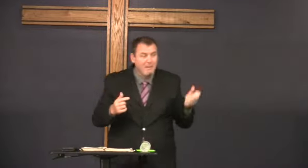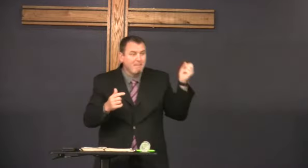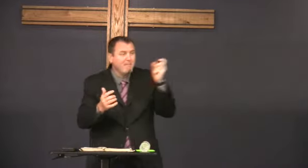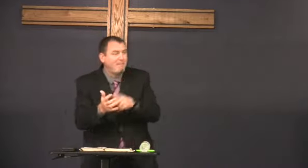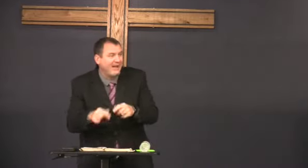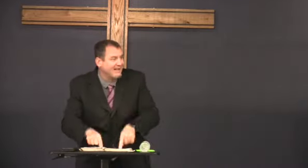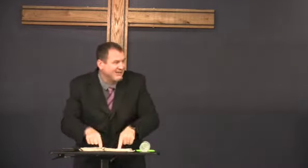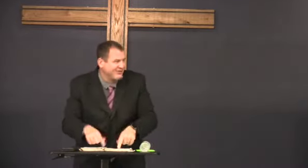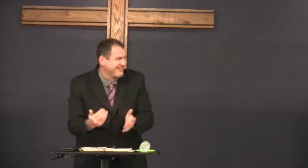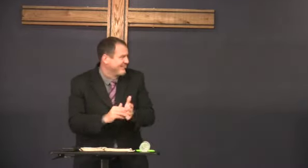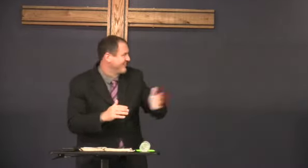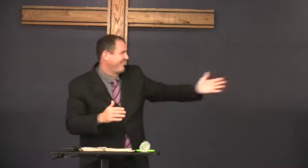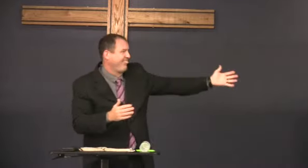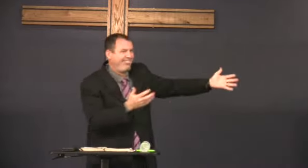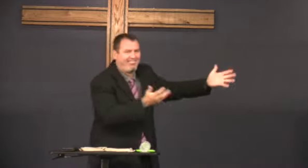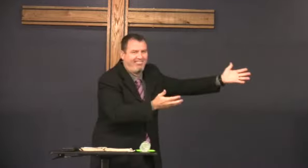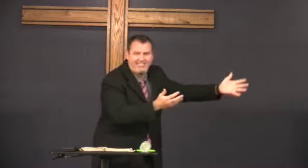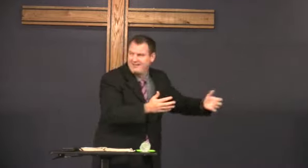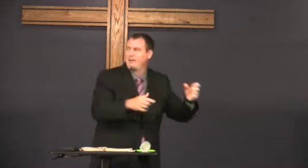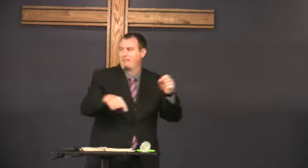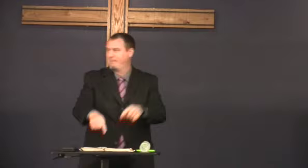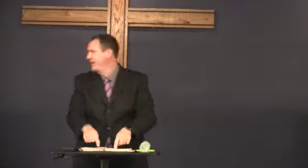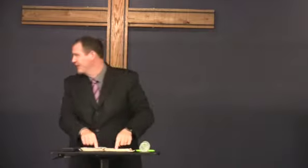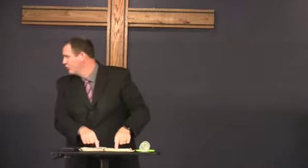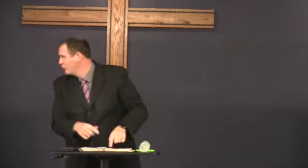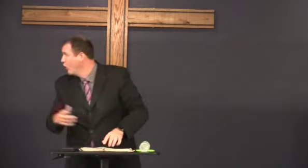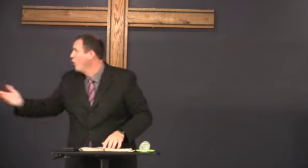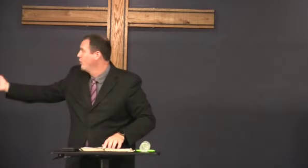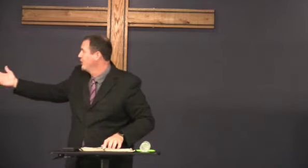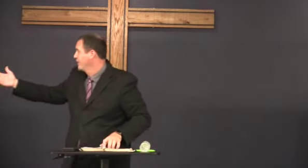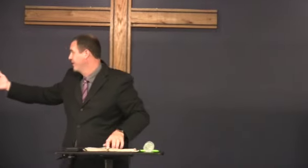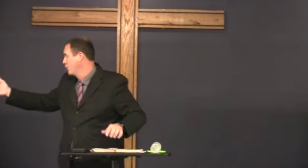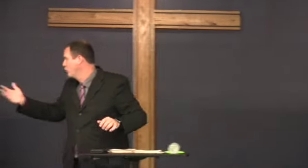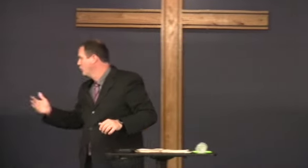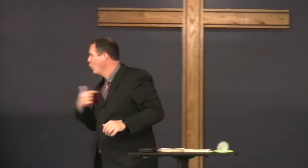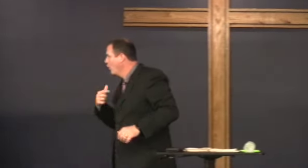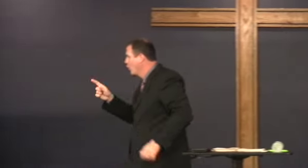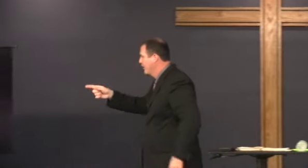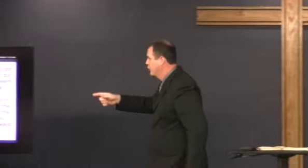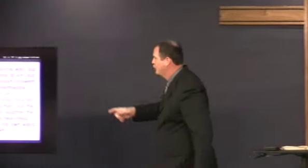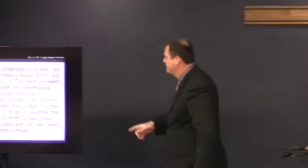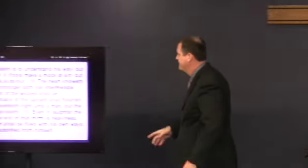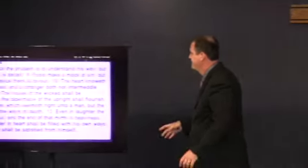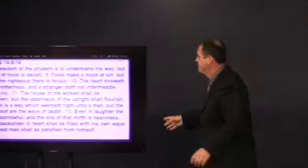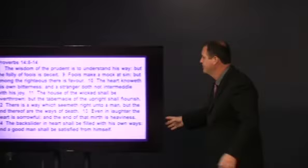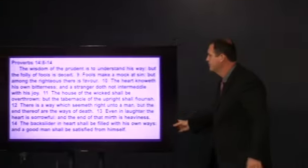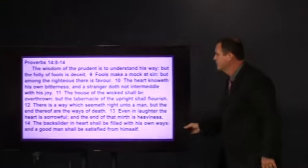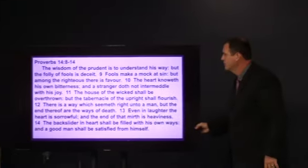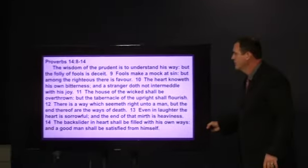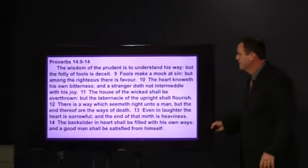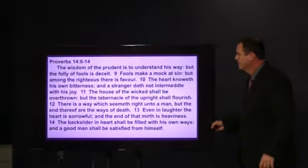that's really what this post means. Let's go. Okay, so I have to go back over here. Oh, okay, sorry.